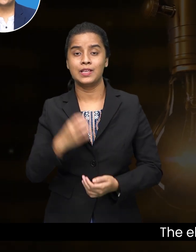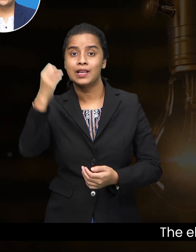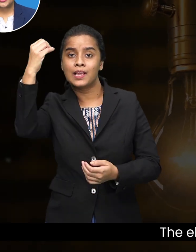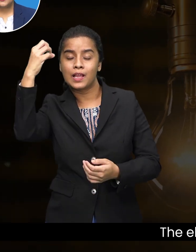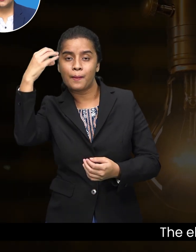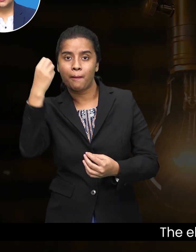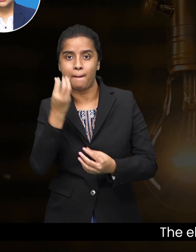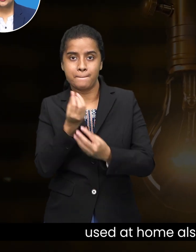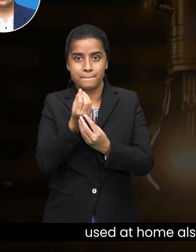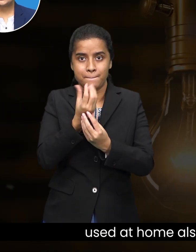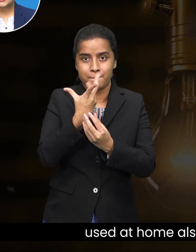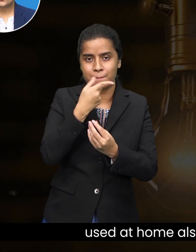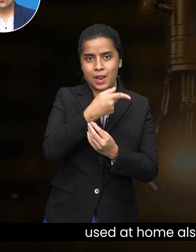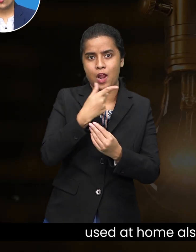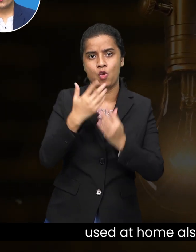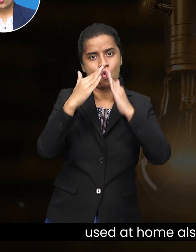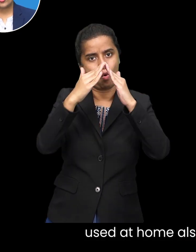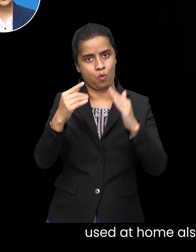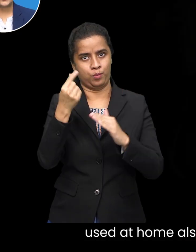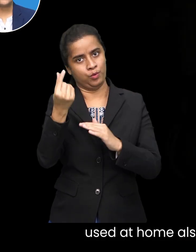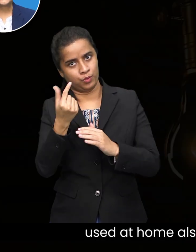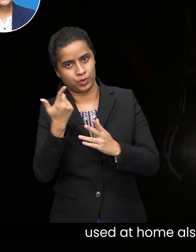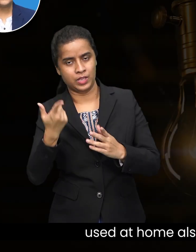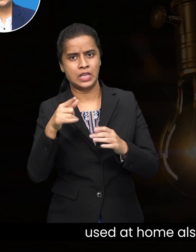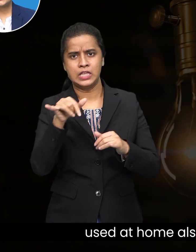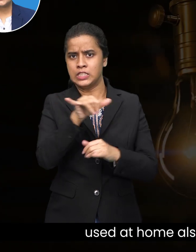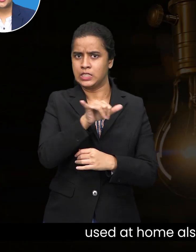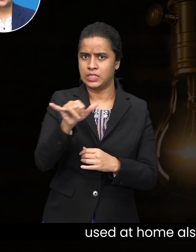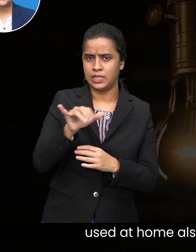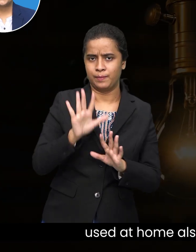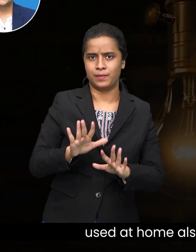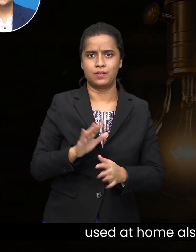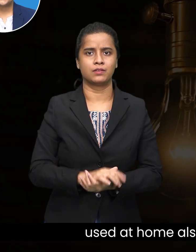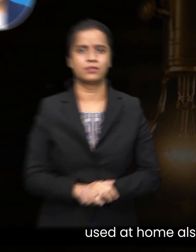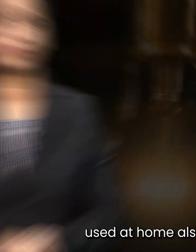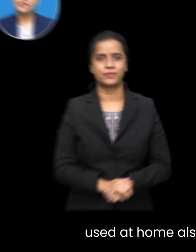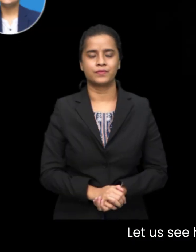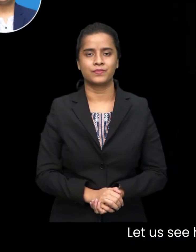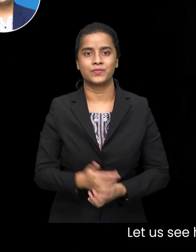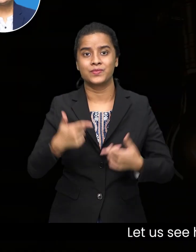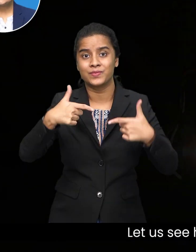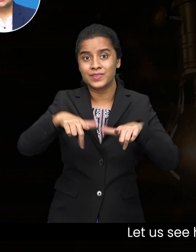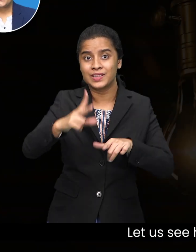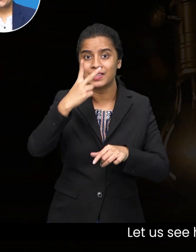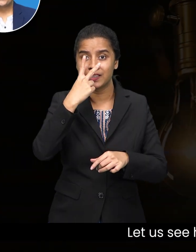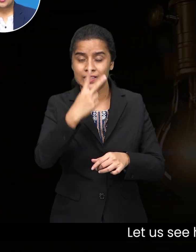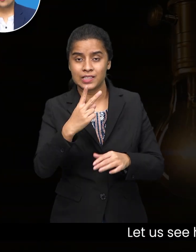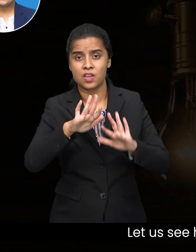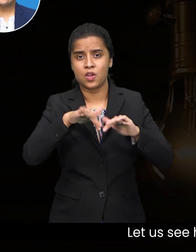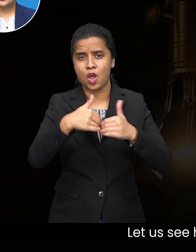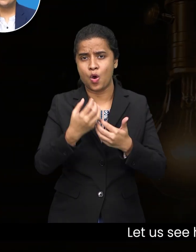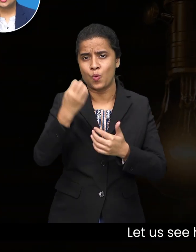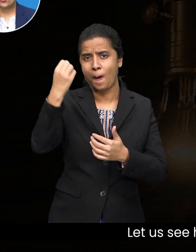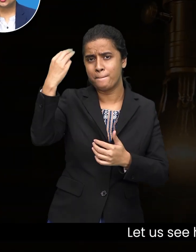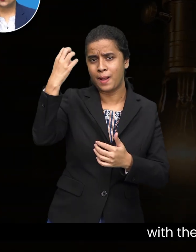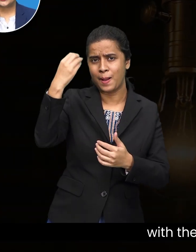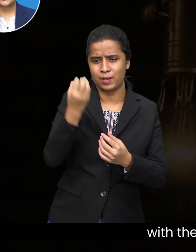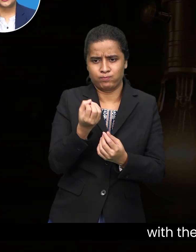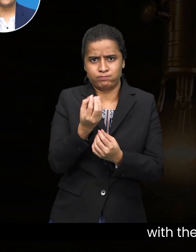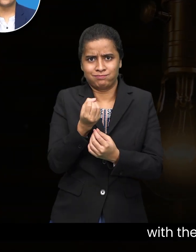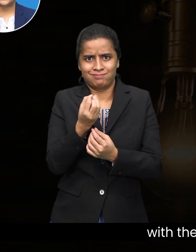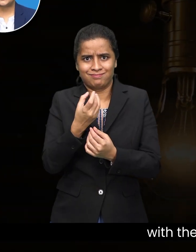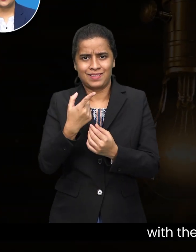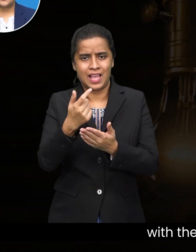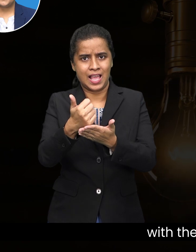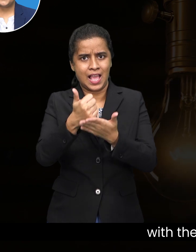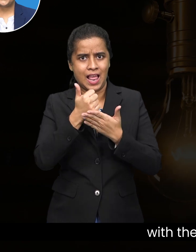The electric bulbs used at home also have a similar design. Let us see how a bulb glows with the